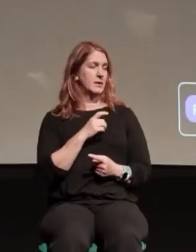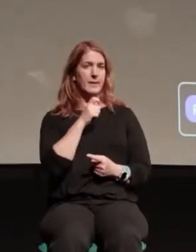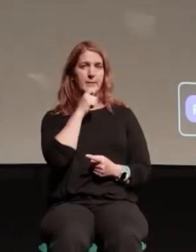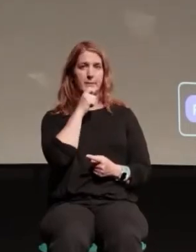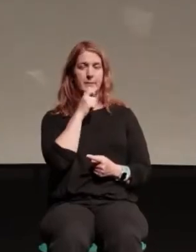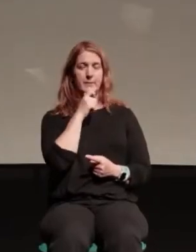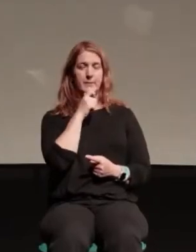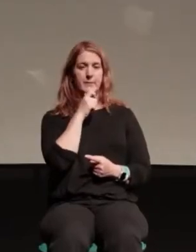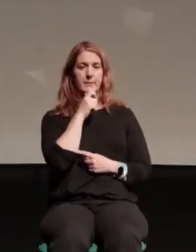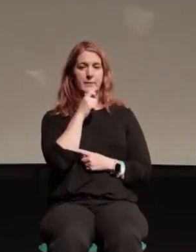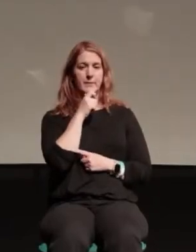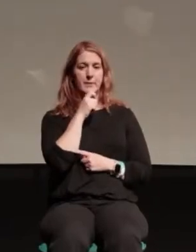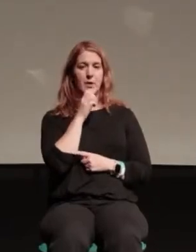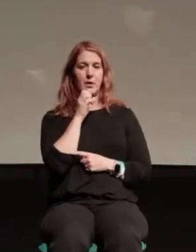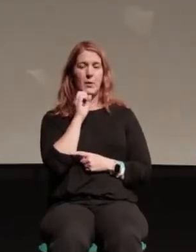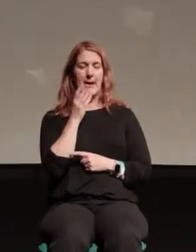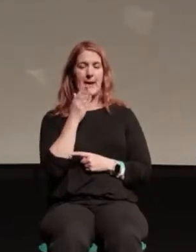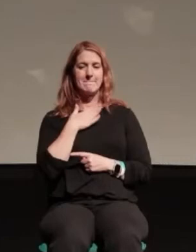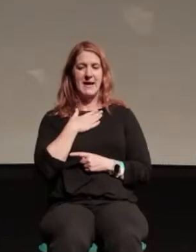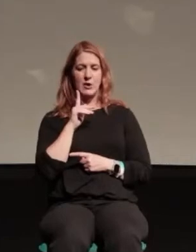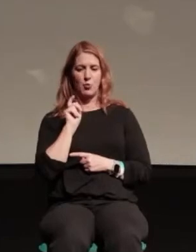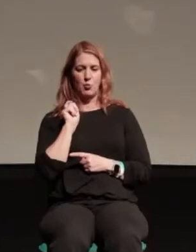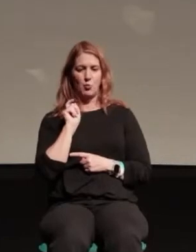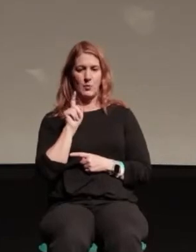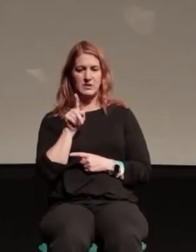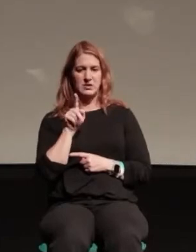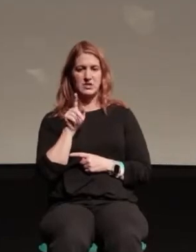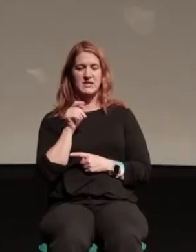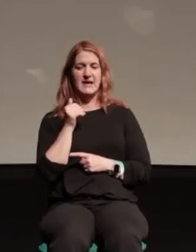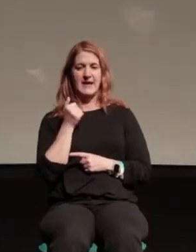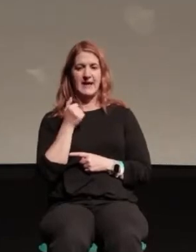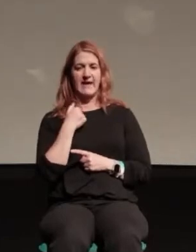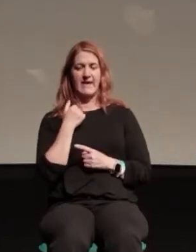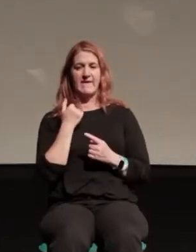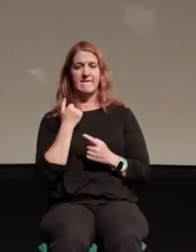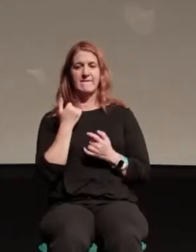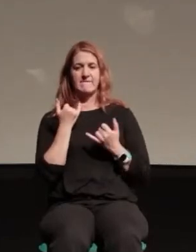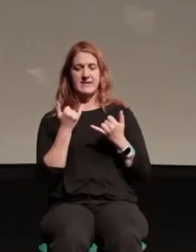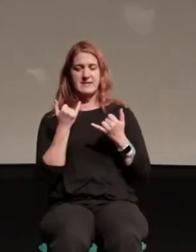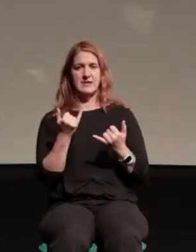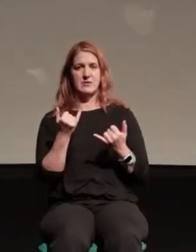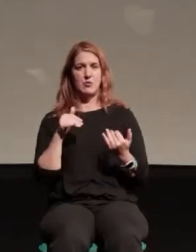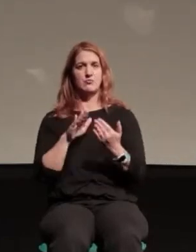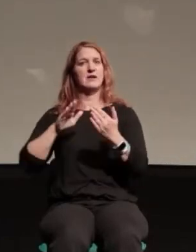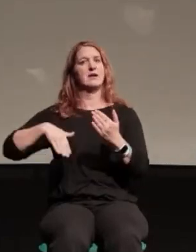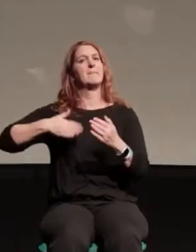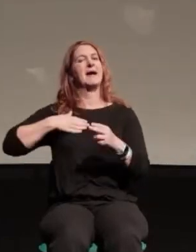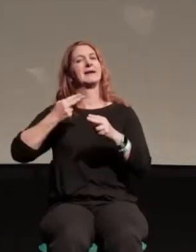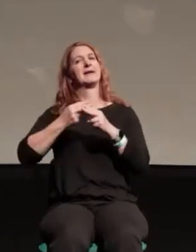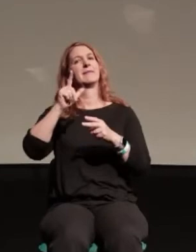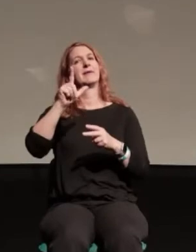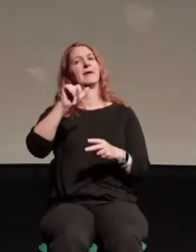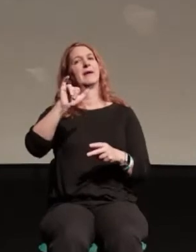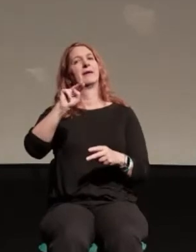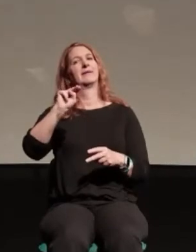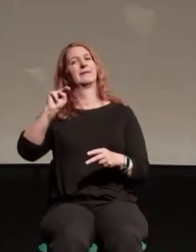I would like to raise a question that really hasn't been addressed. My name is Lynn Goldfarb, and I do